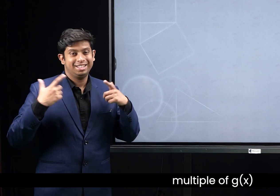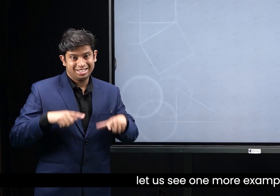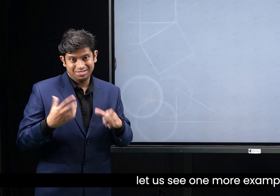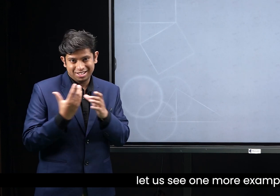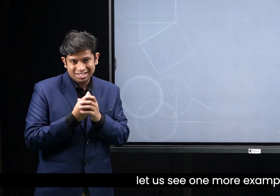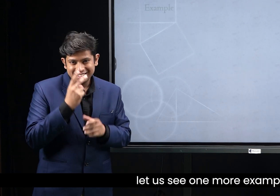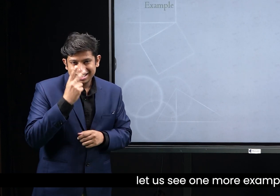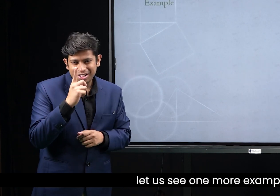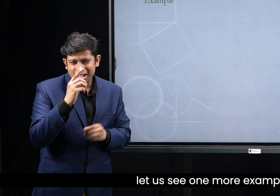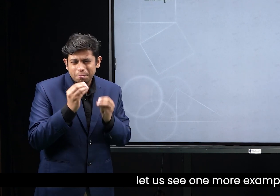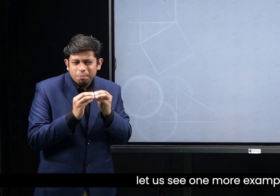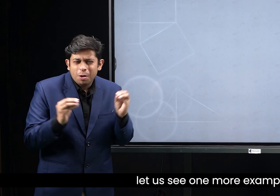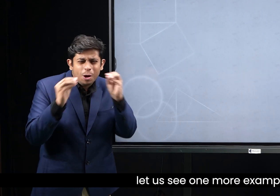Let us see one more example.